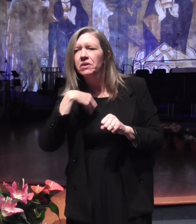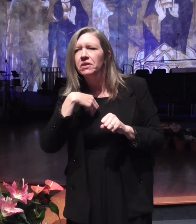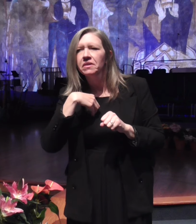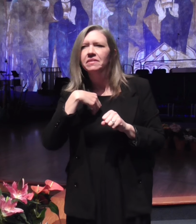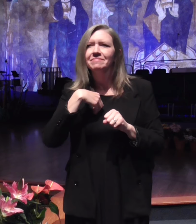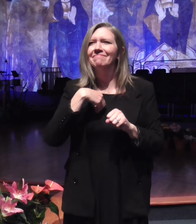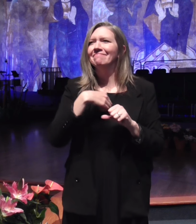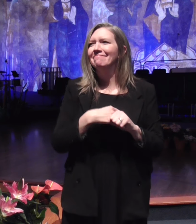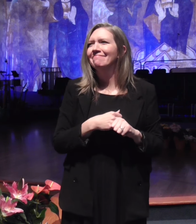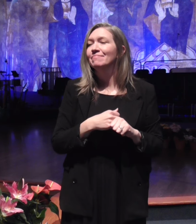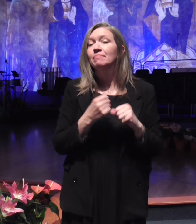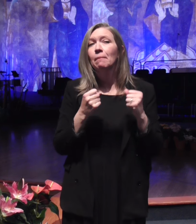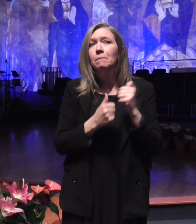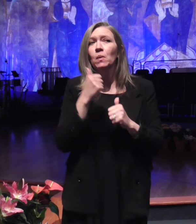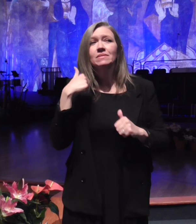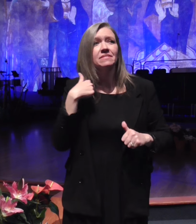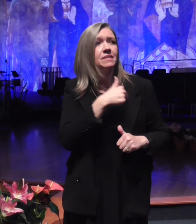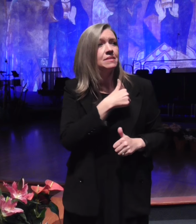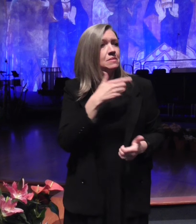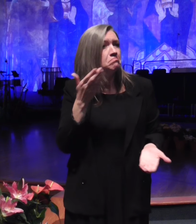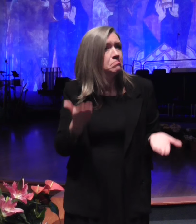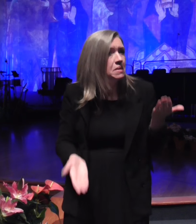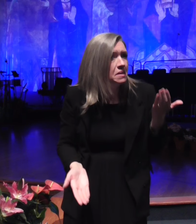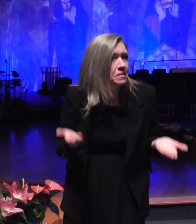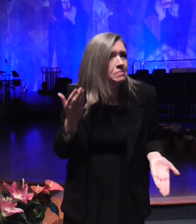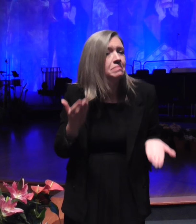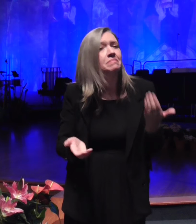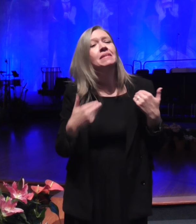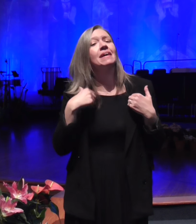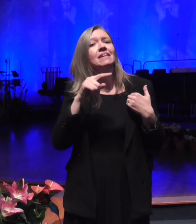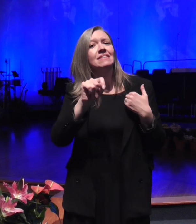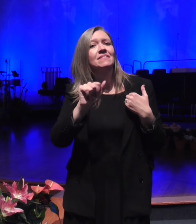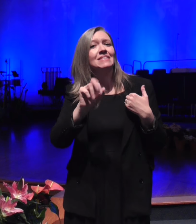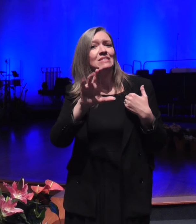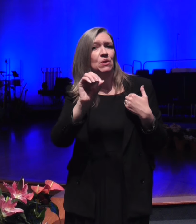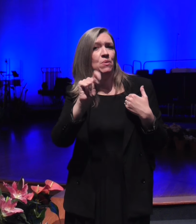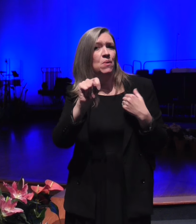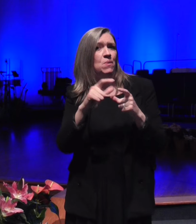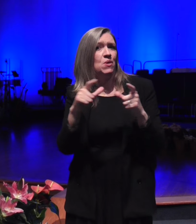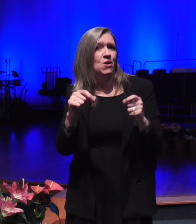Most of us probably have some tarot cards at home.